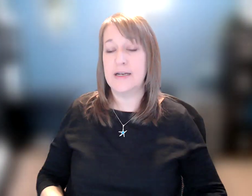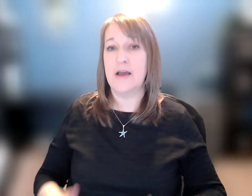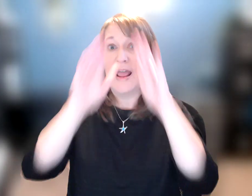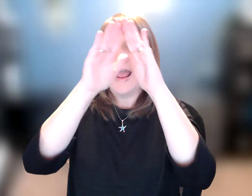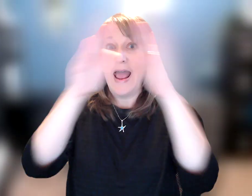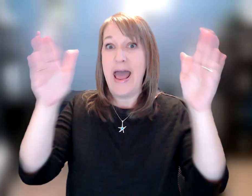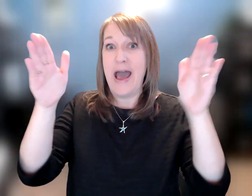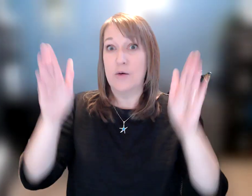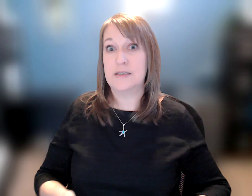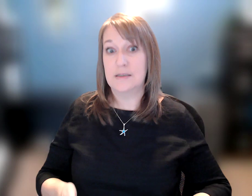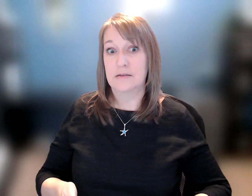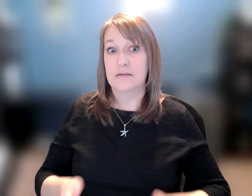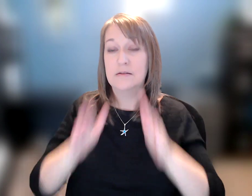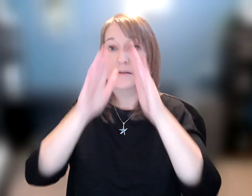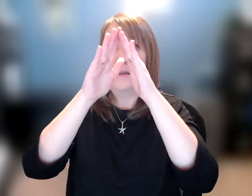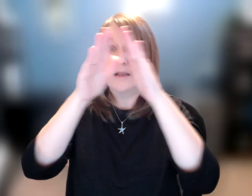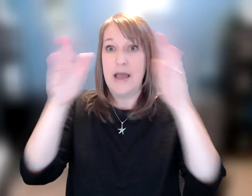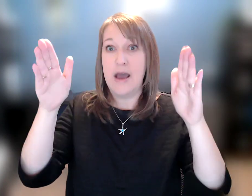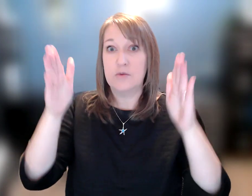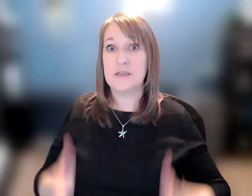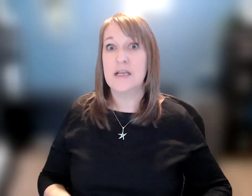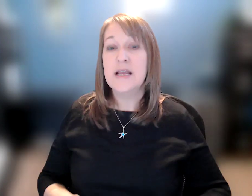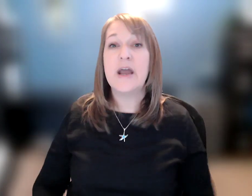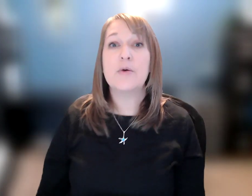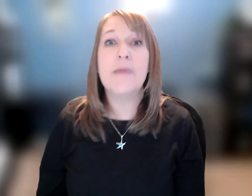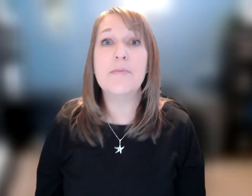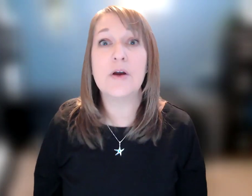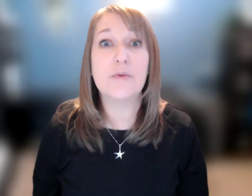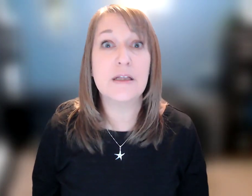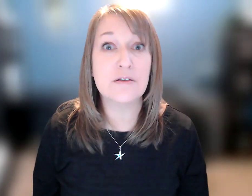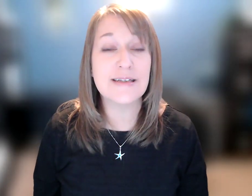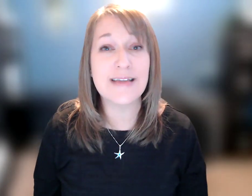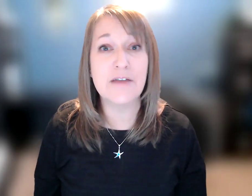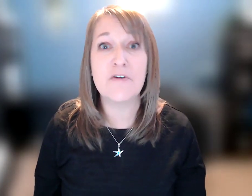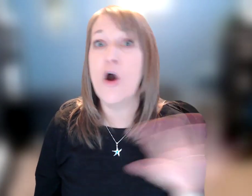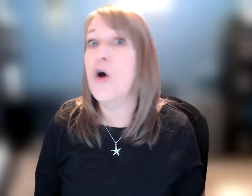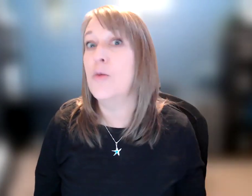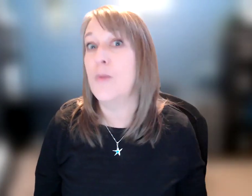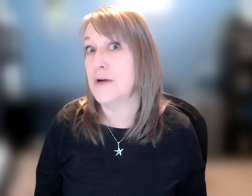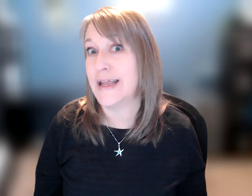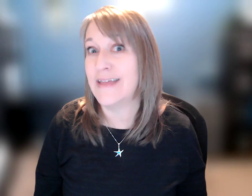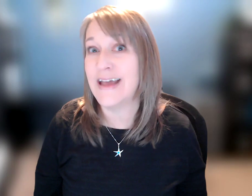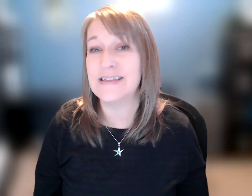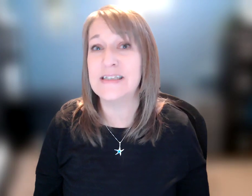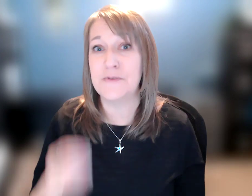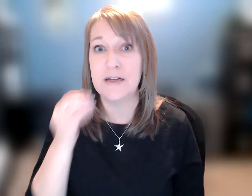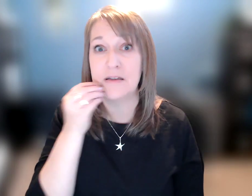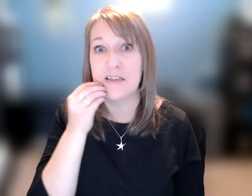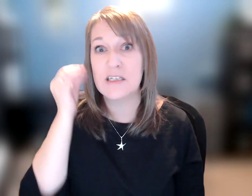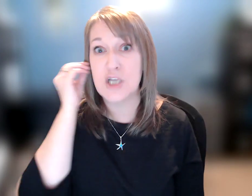down. House, house. Now remember, we learned the sign for home already, and that's different. This is